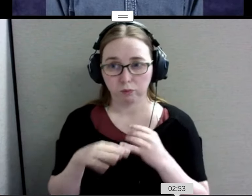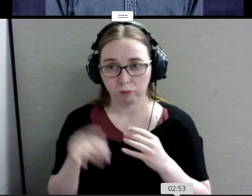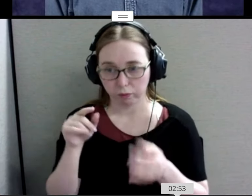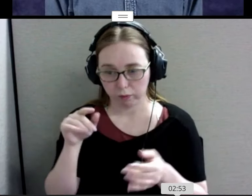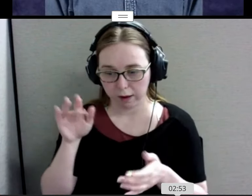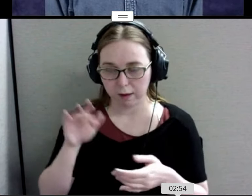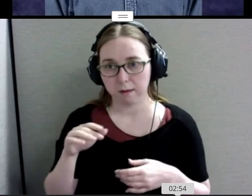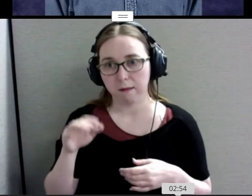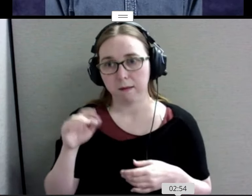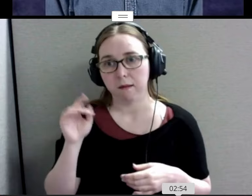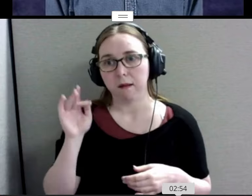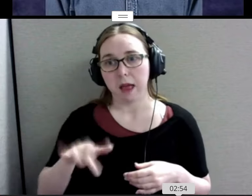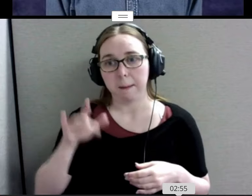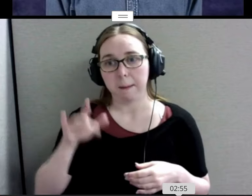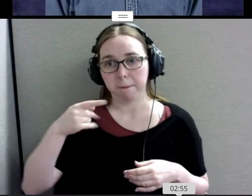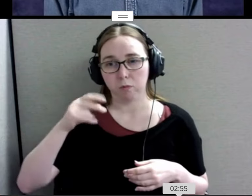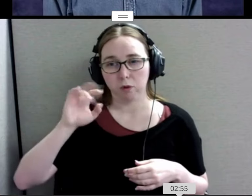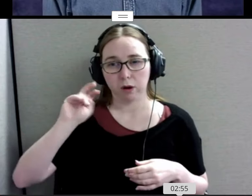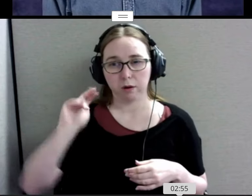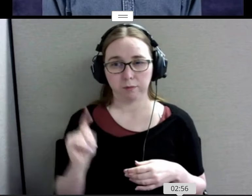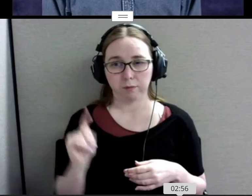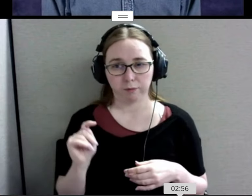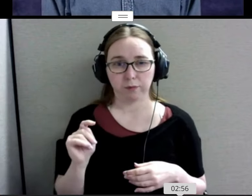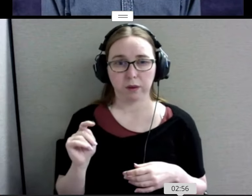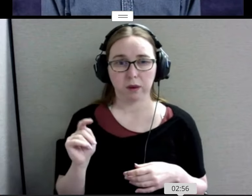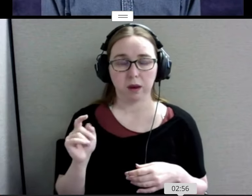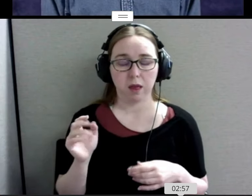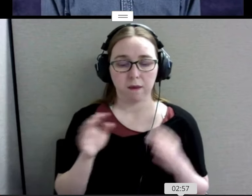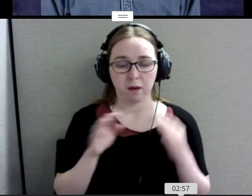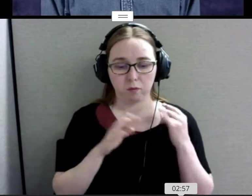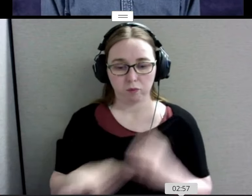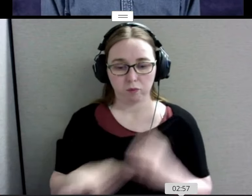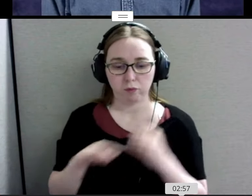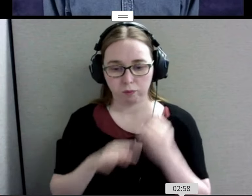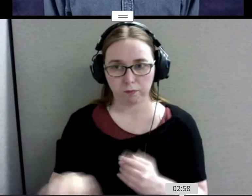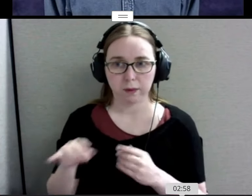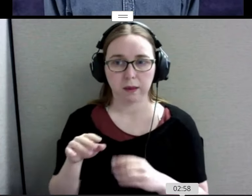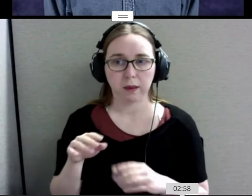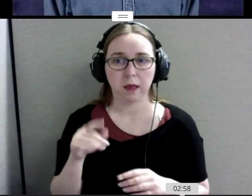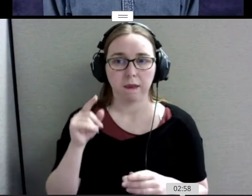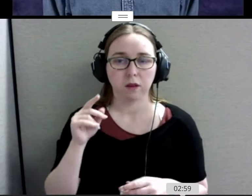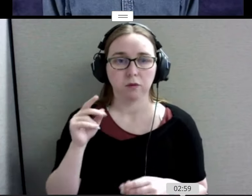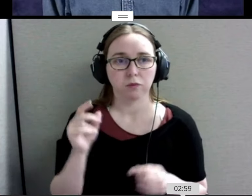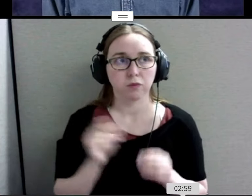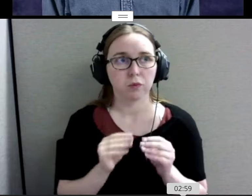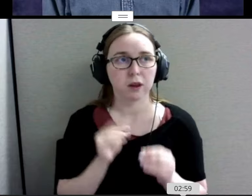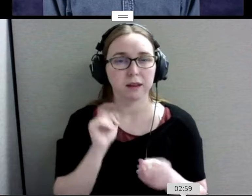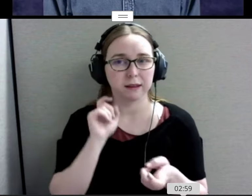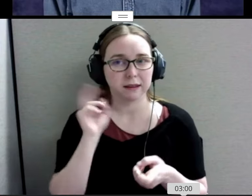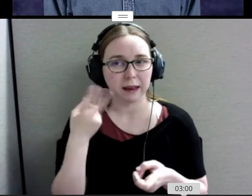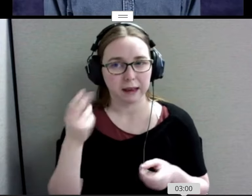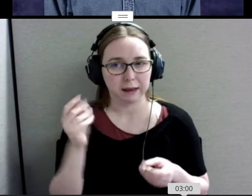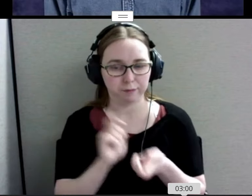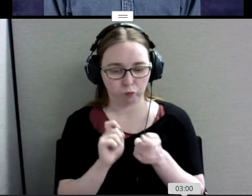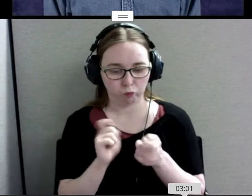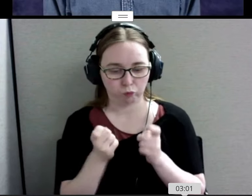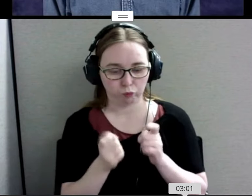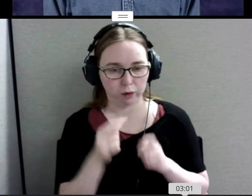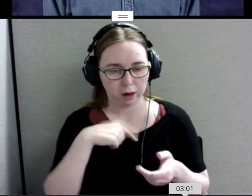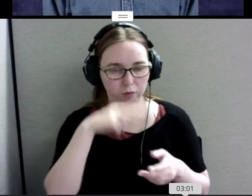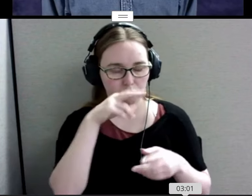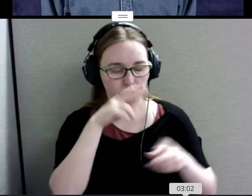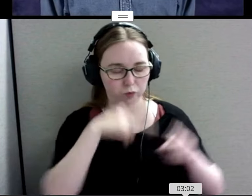printer, and then basically hit print. Then all the checks come through. Then they go through what's called the second edit, which is basically physically looking at the